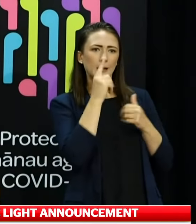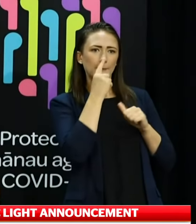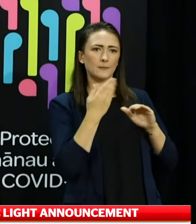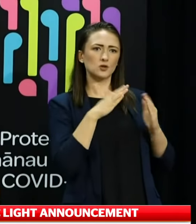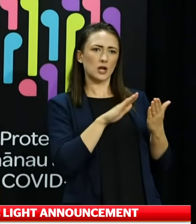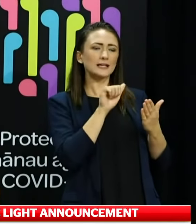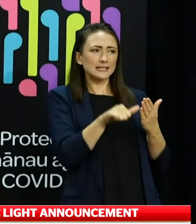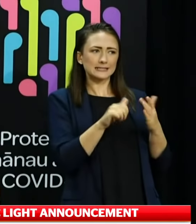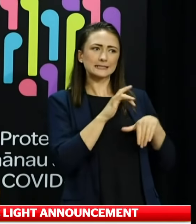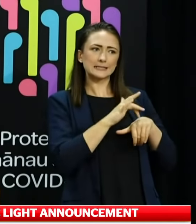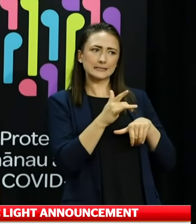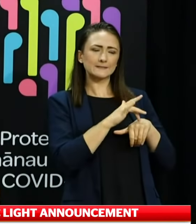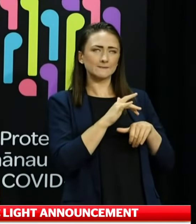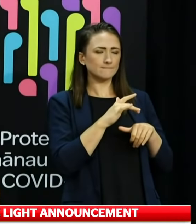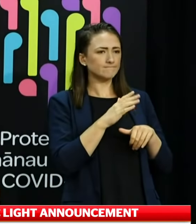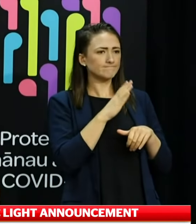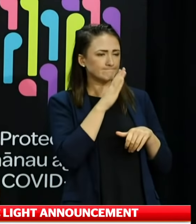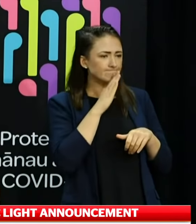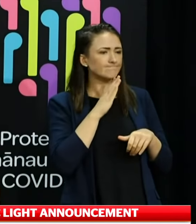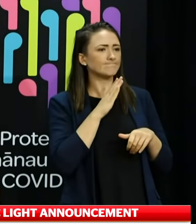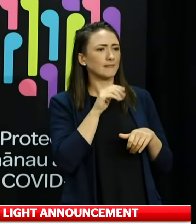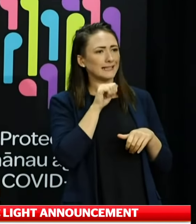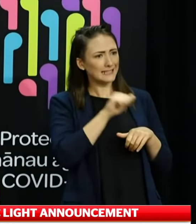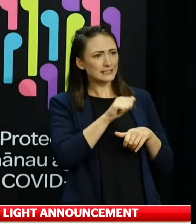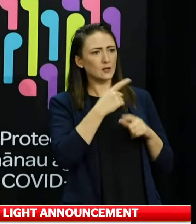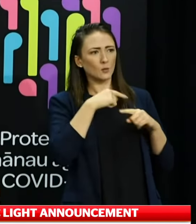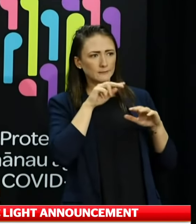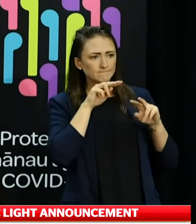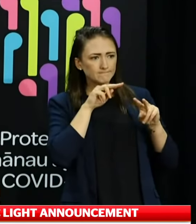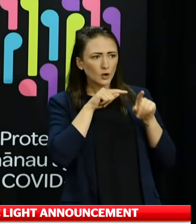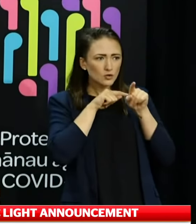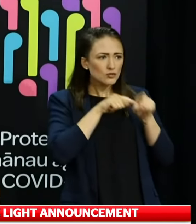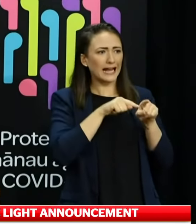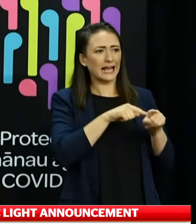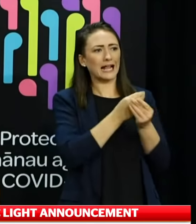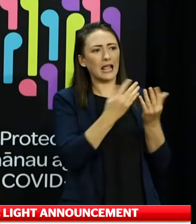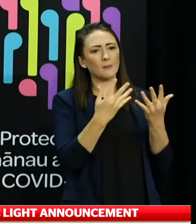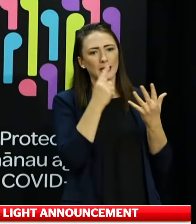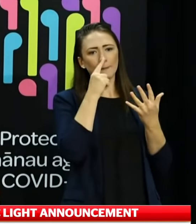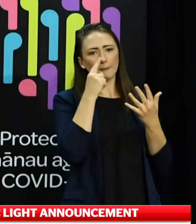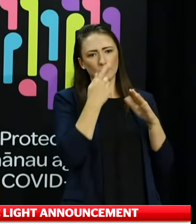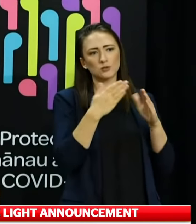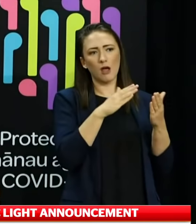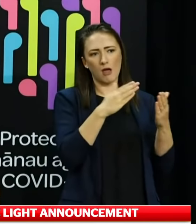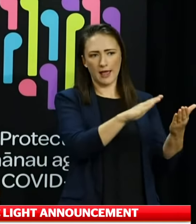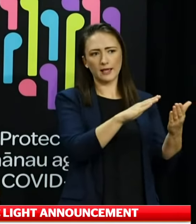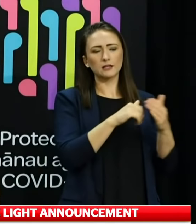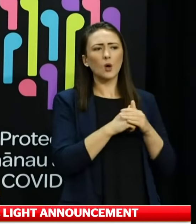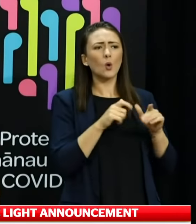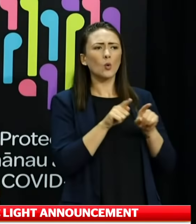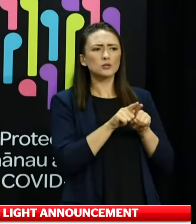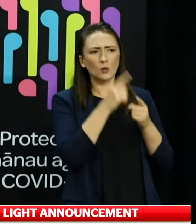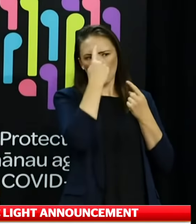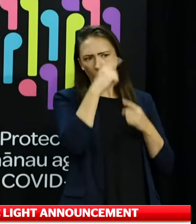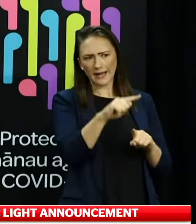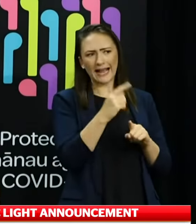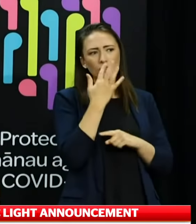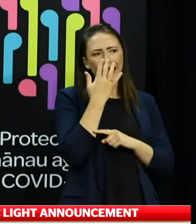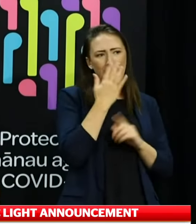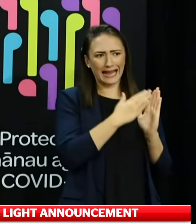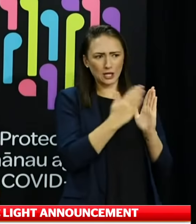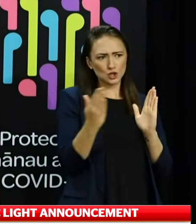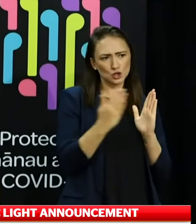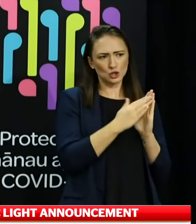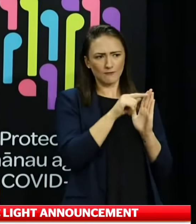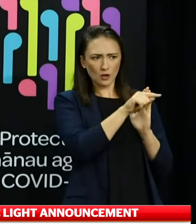of people dying in all of the different demographics and how that compares to what we would normally